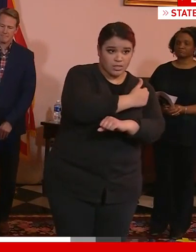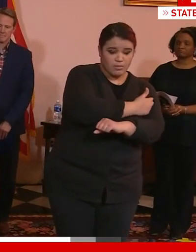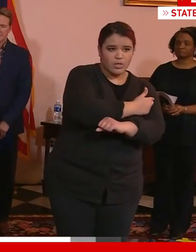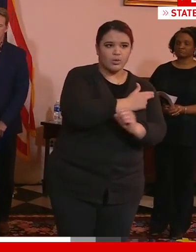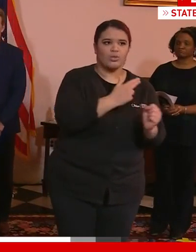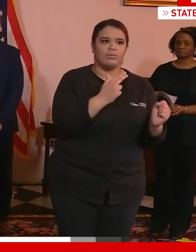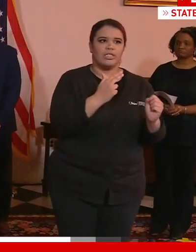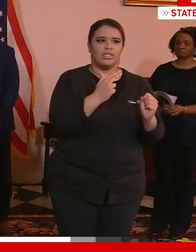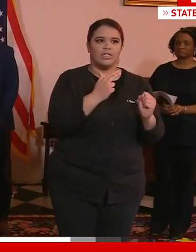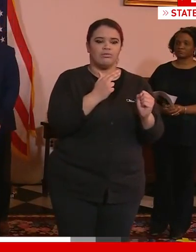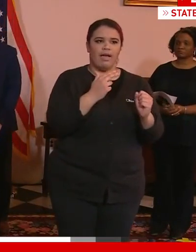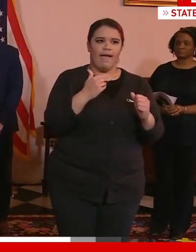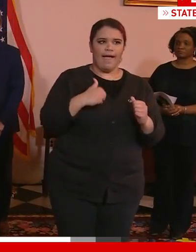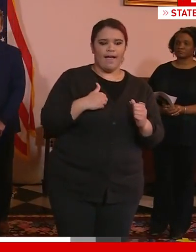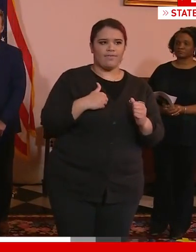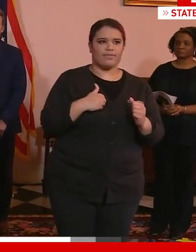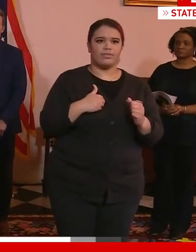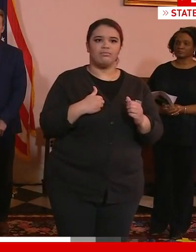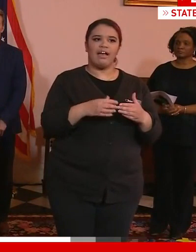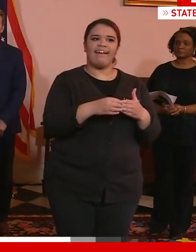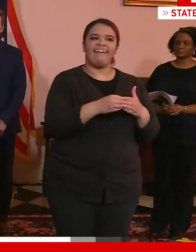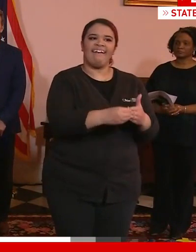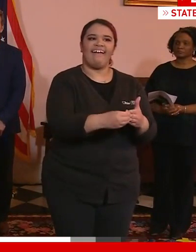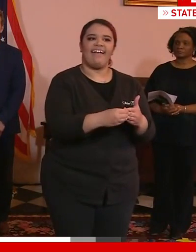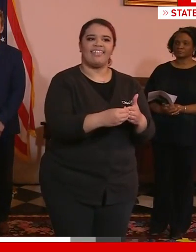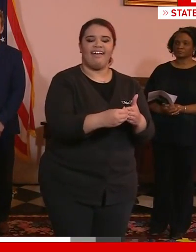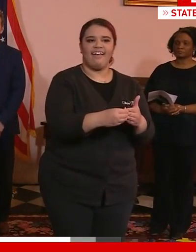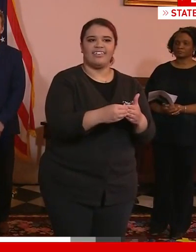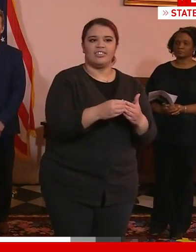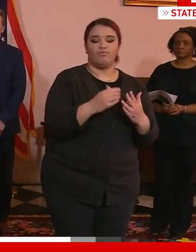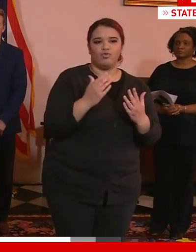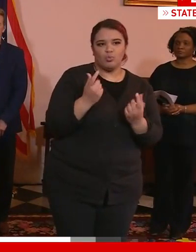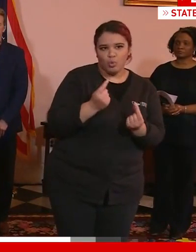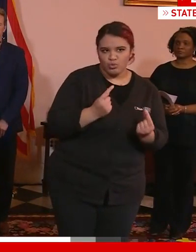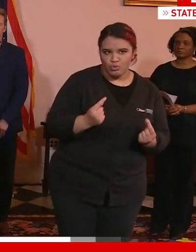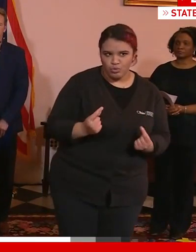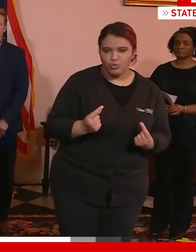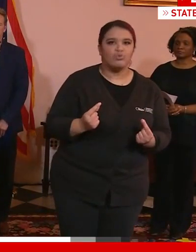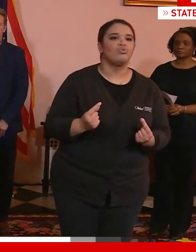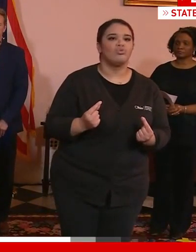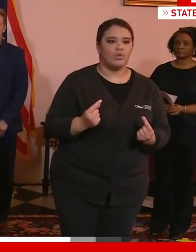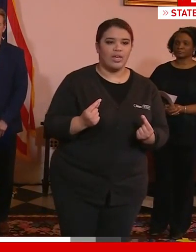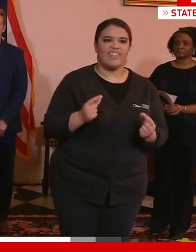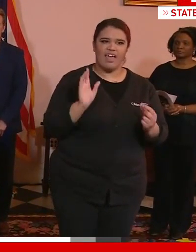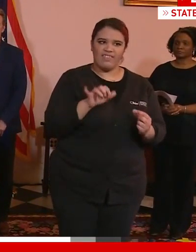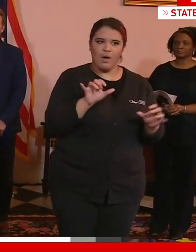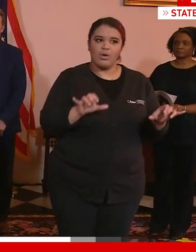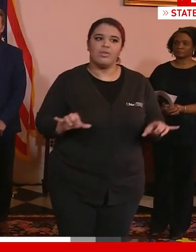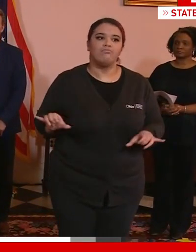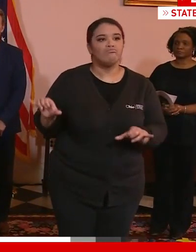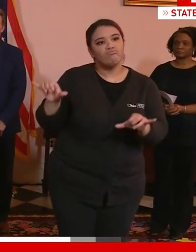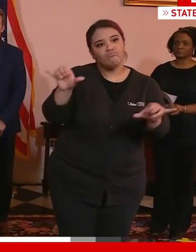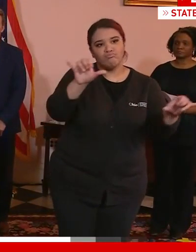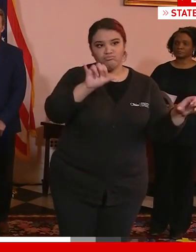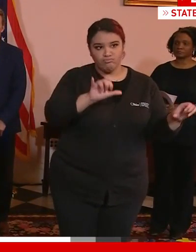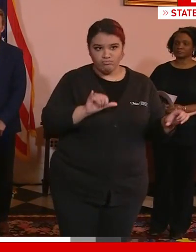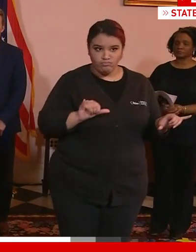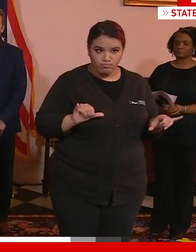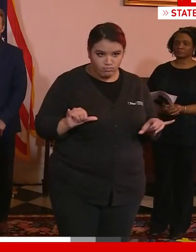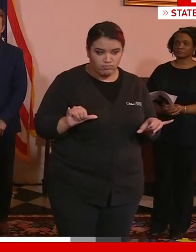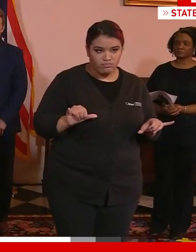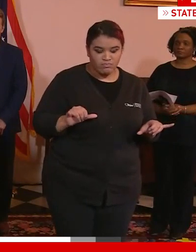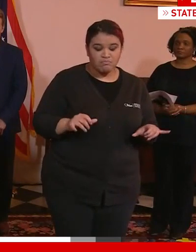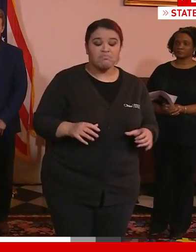operate so that they could apply some guidelines consistently throughout the state, from community to community, from system to